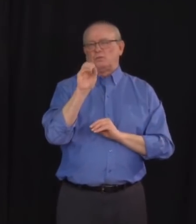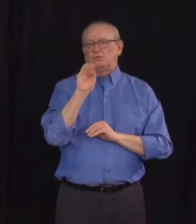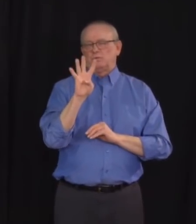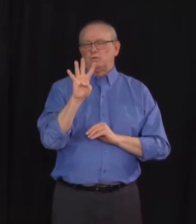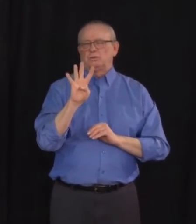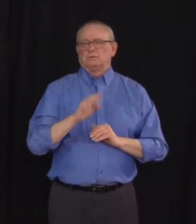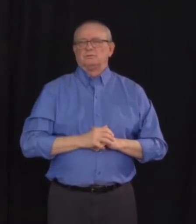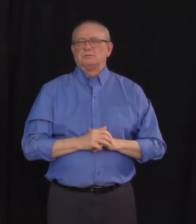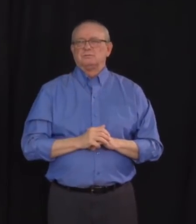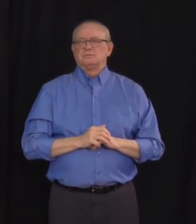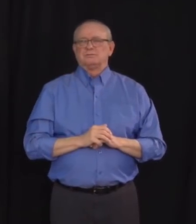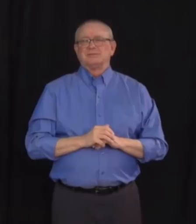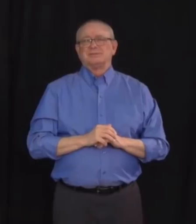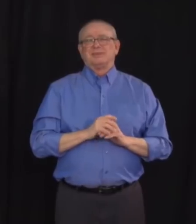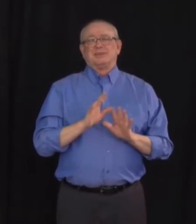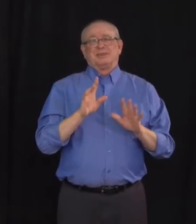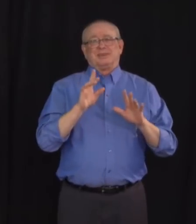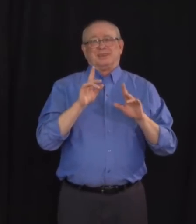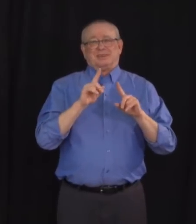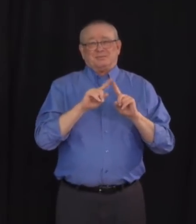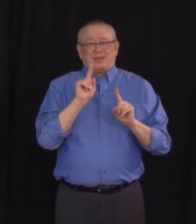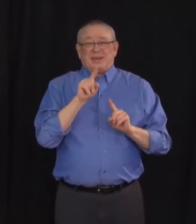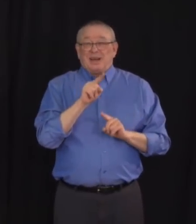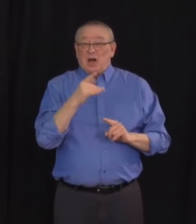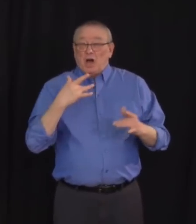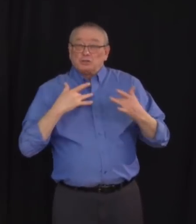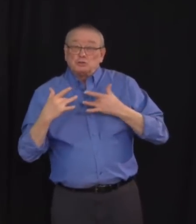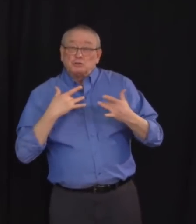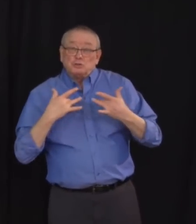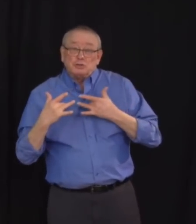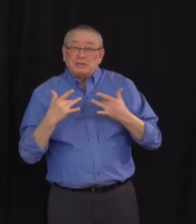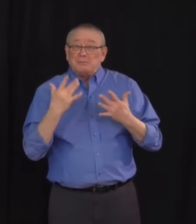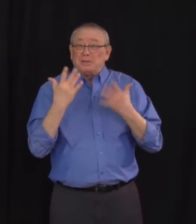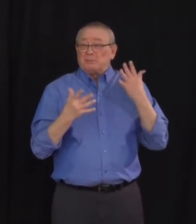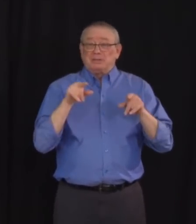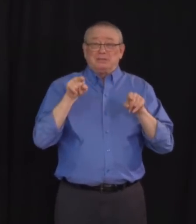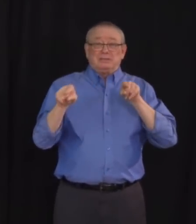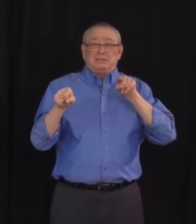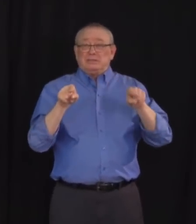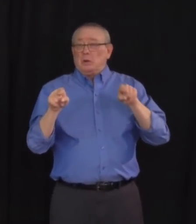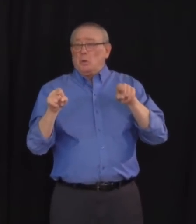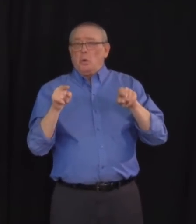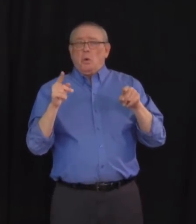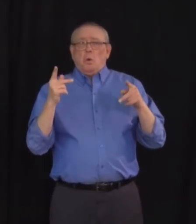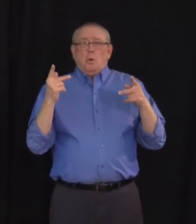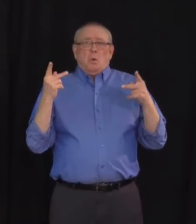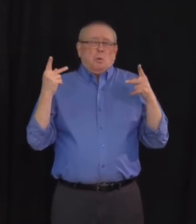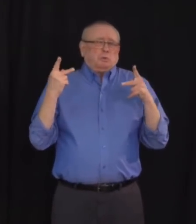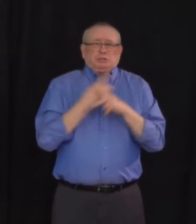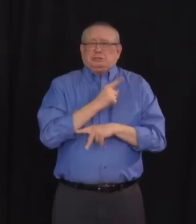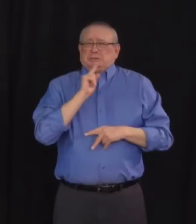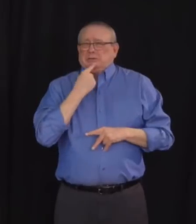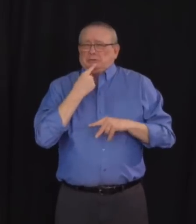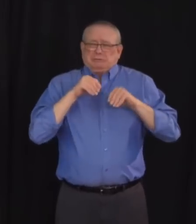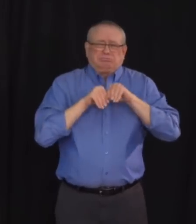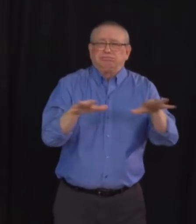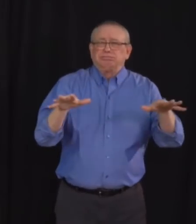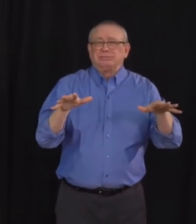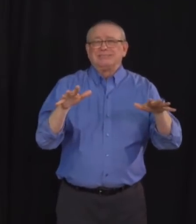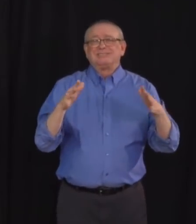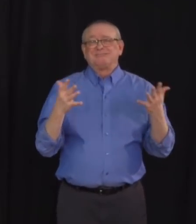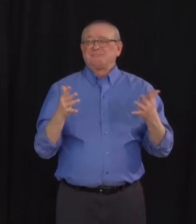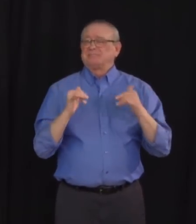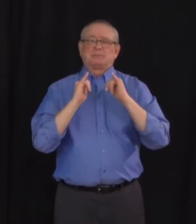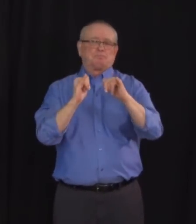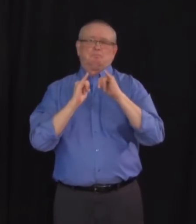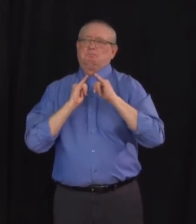the dominant strain in the province. This is a serious worry for me too. However, I also think it is important to keep